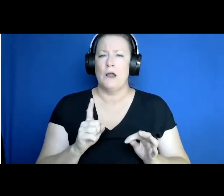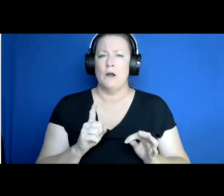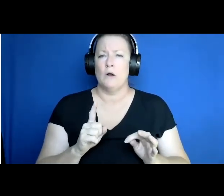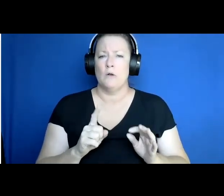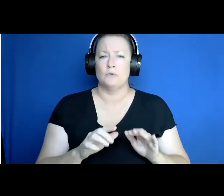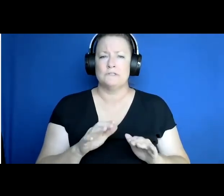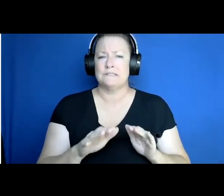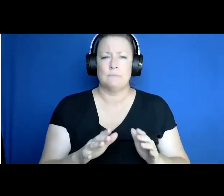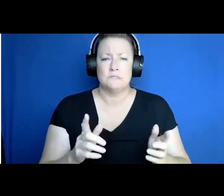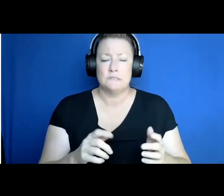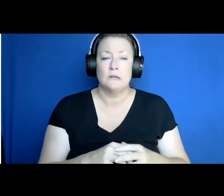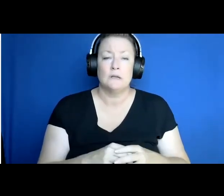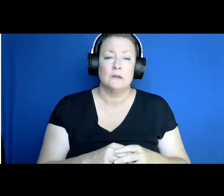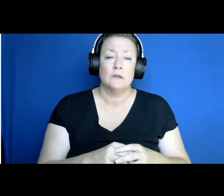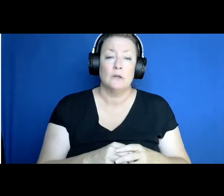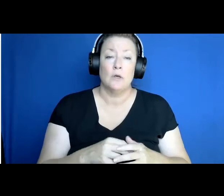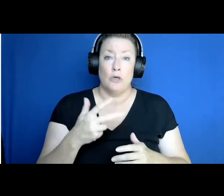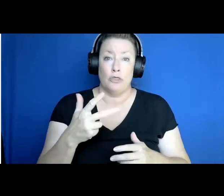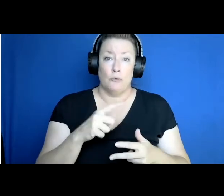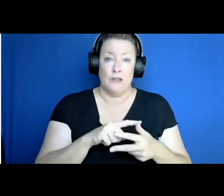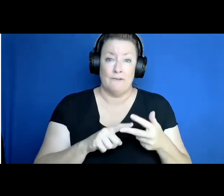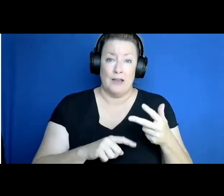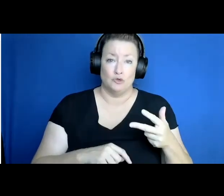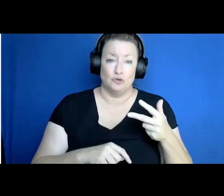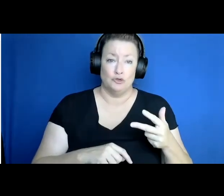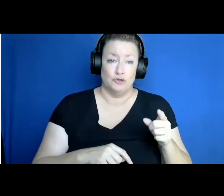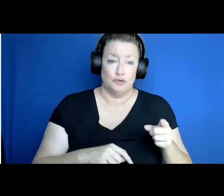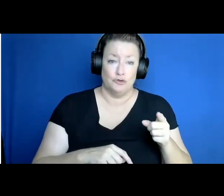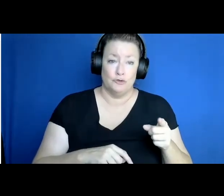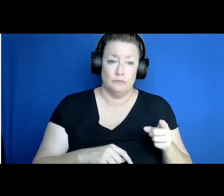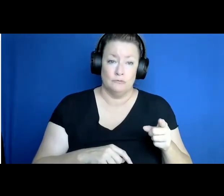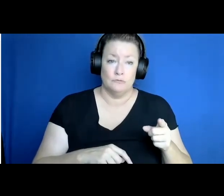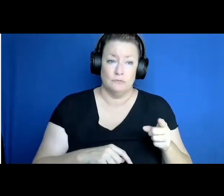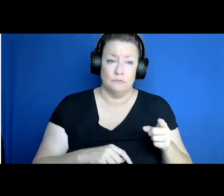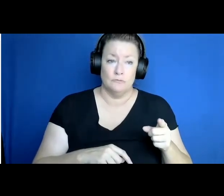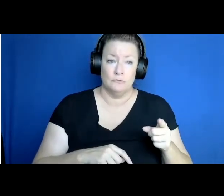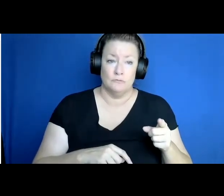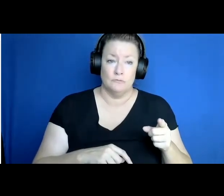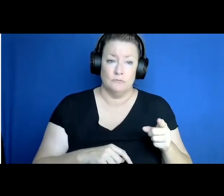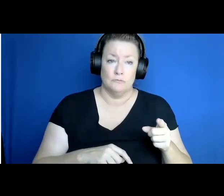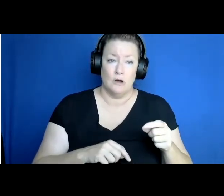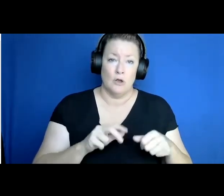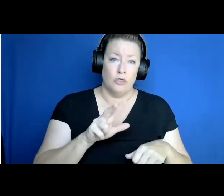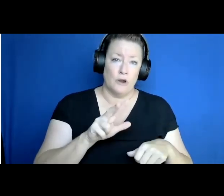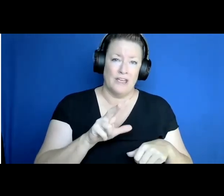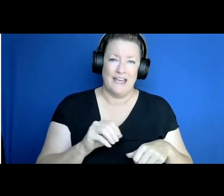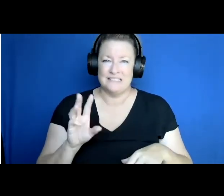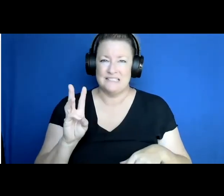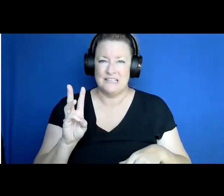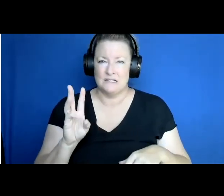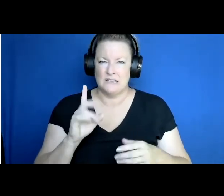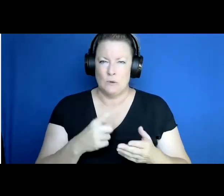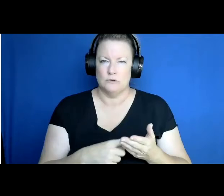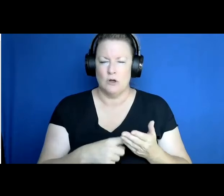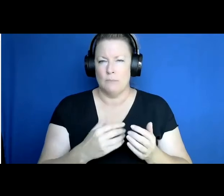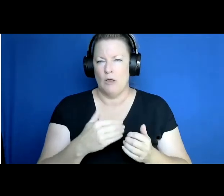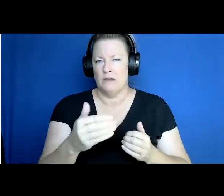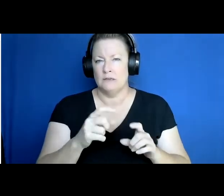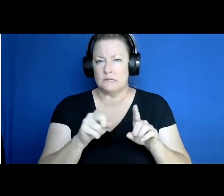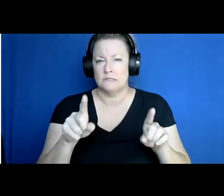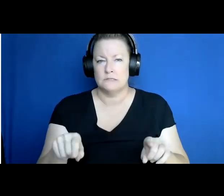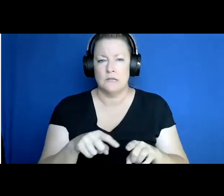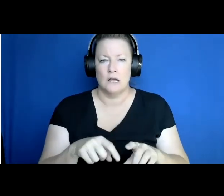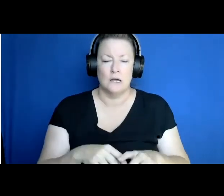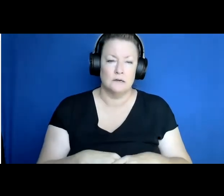3 factors listed here are actually 3 of 6, which I'll cover in the next slide. So in this